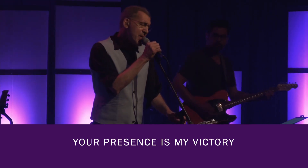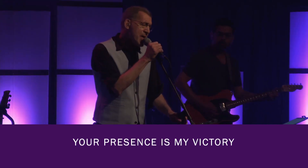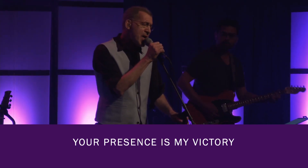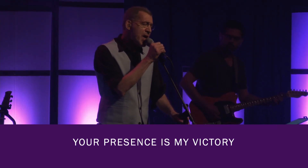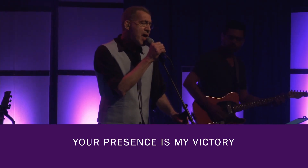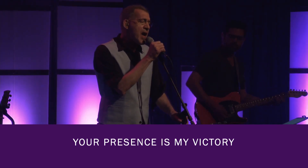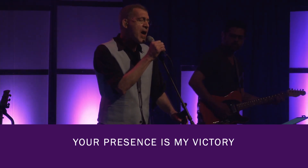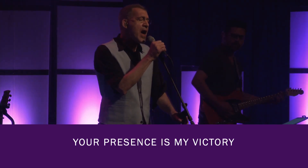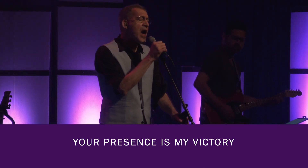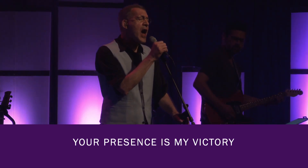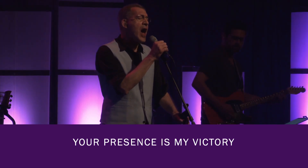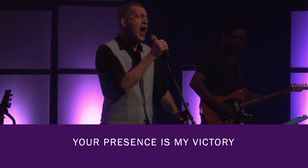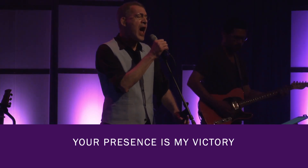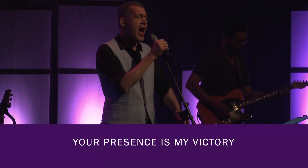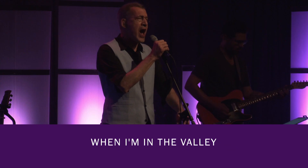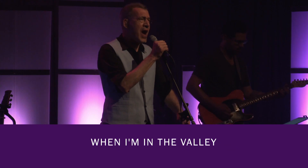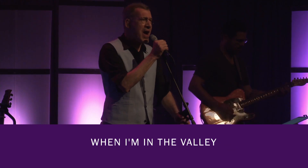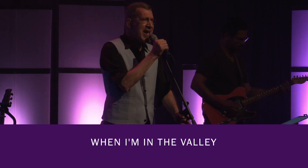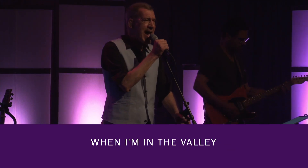Oh